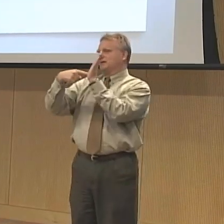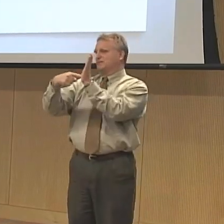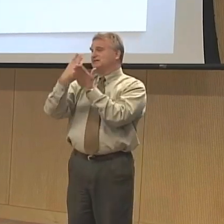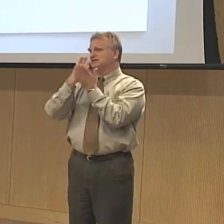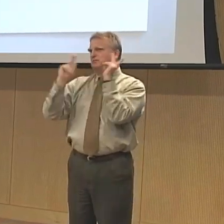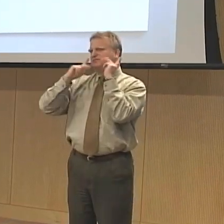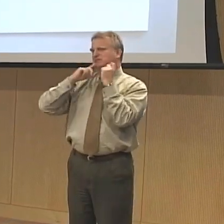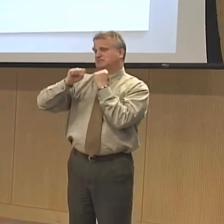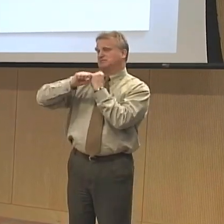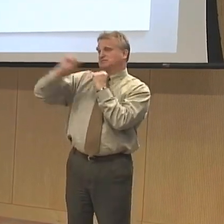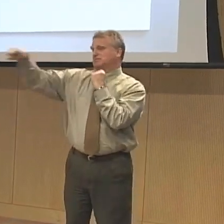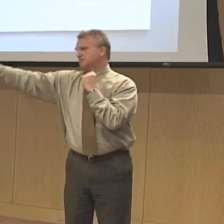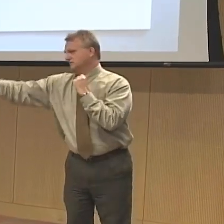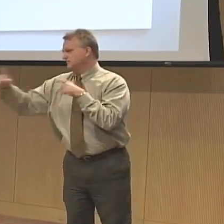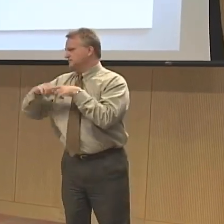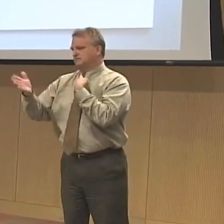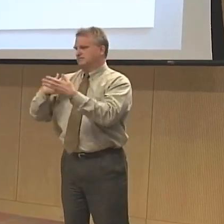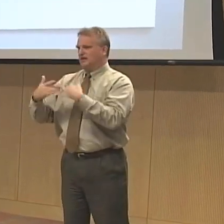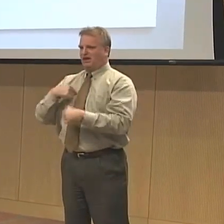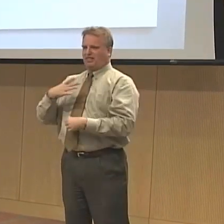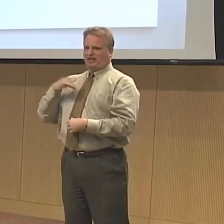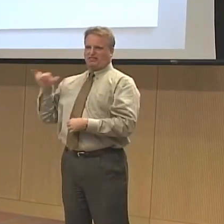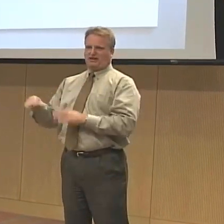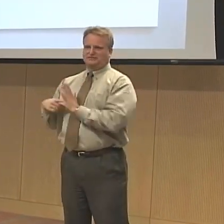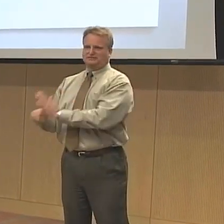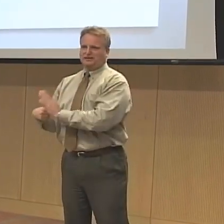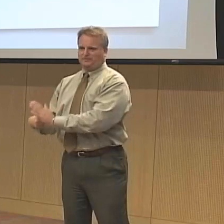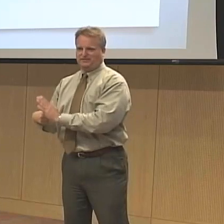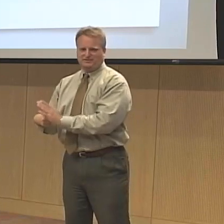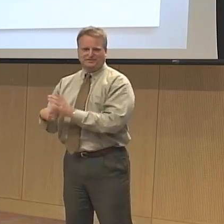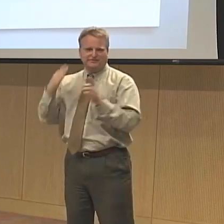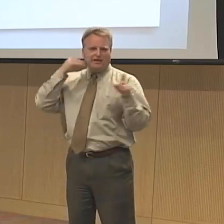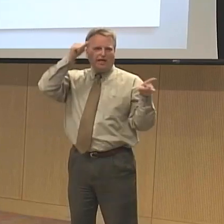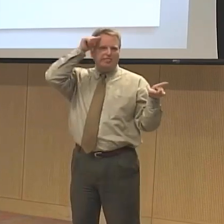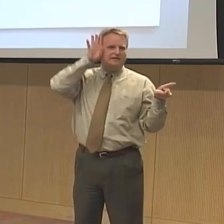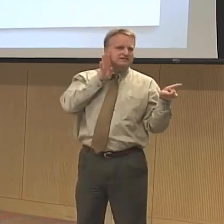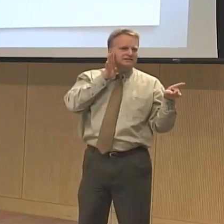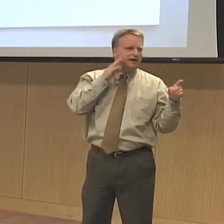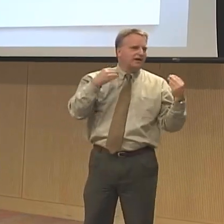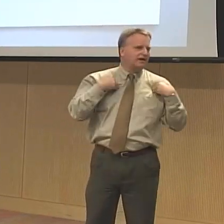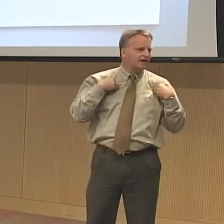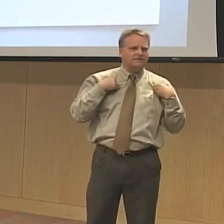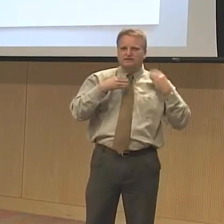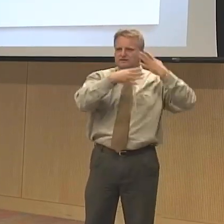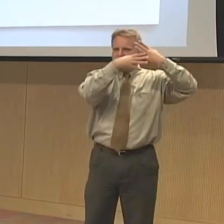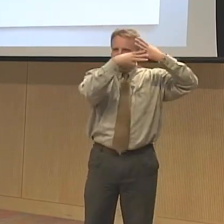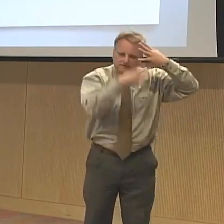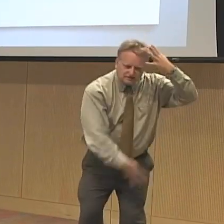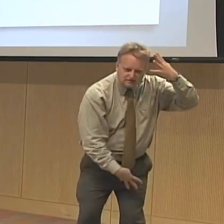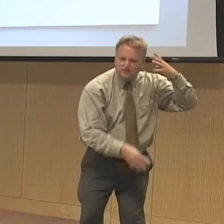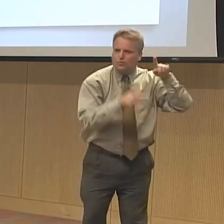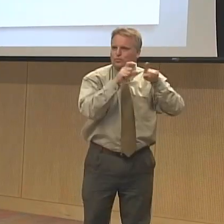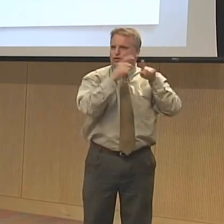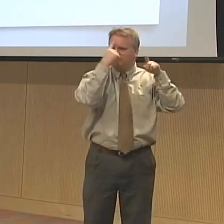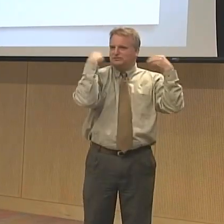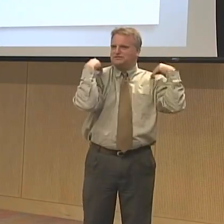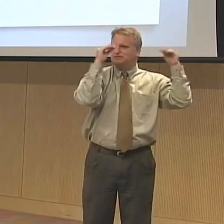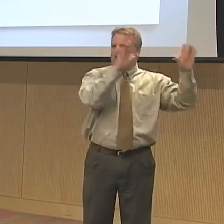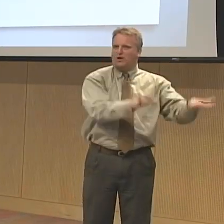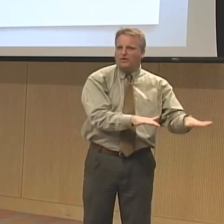example, some people say it's somewhat exaggerated, but I like this example. In Alaska, there are countless words for